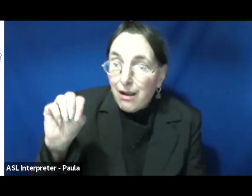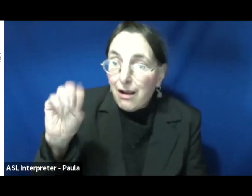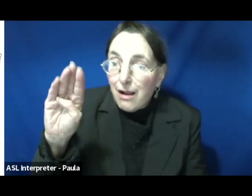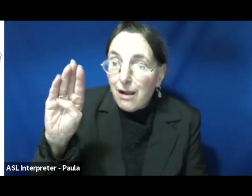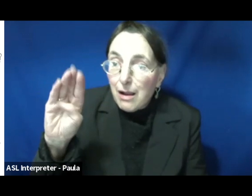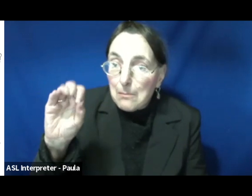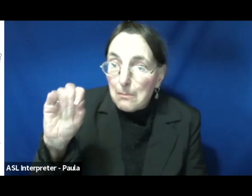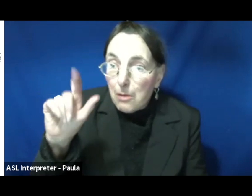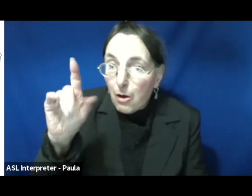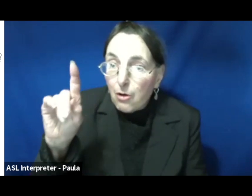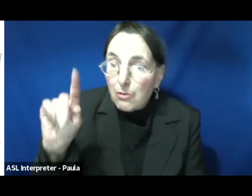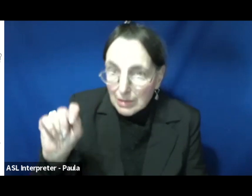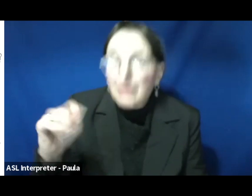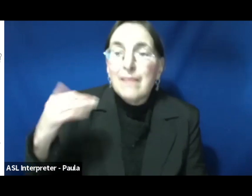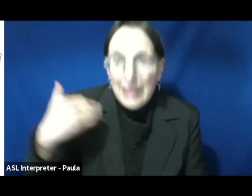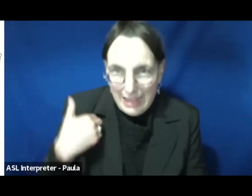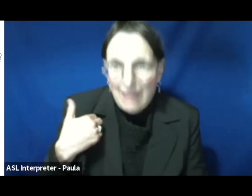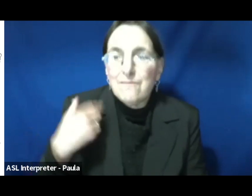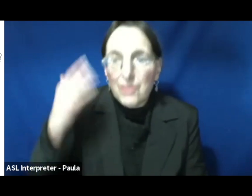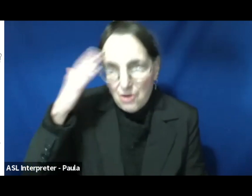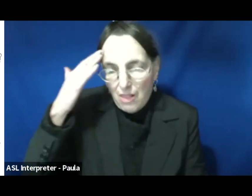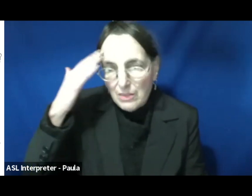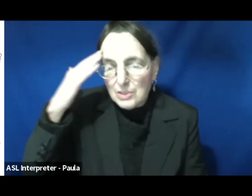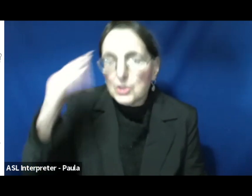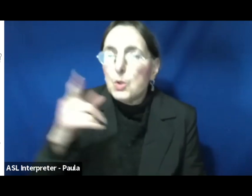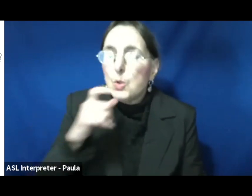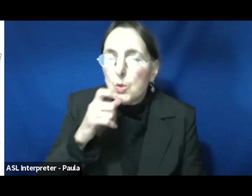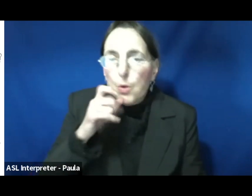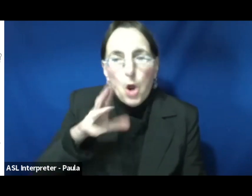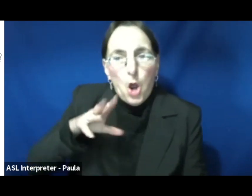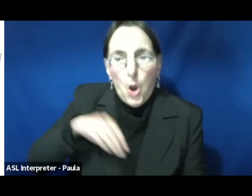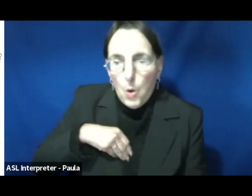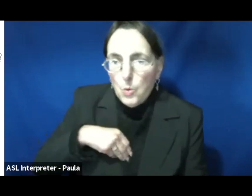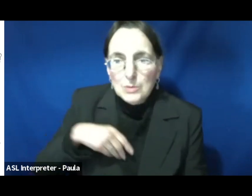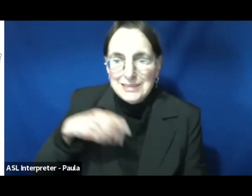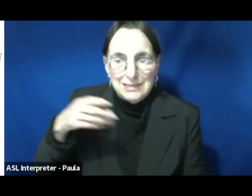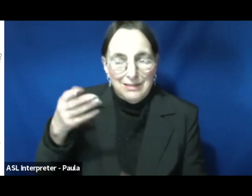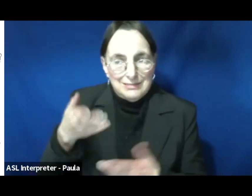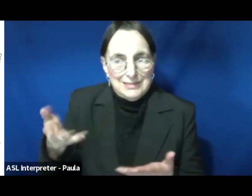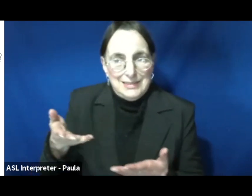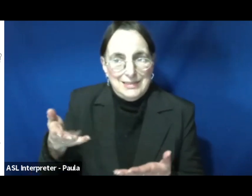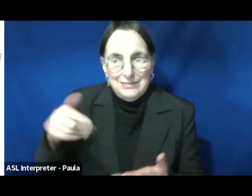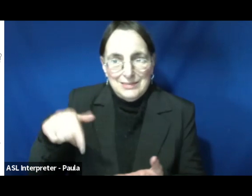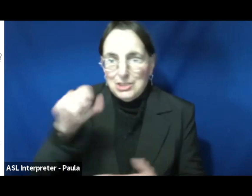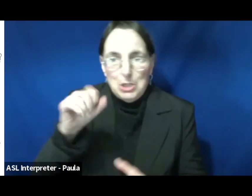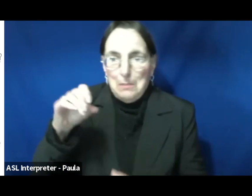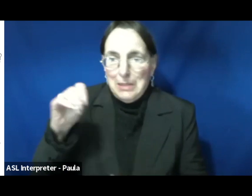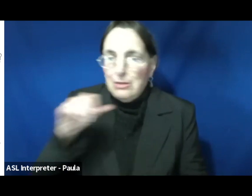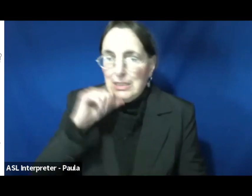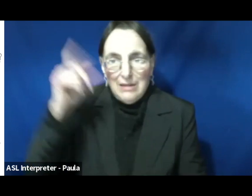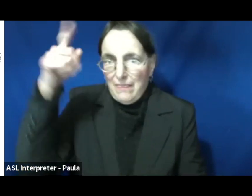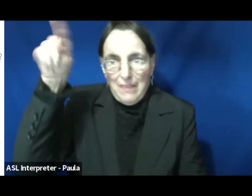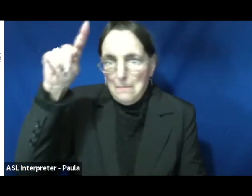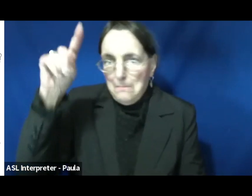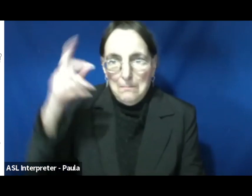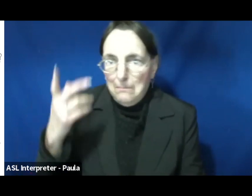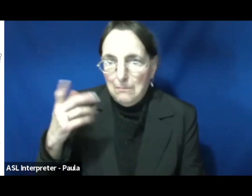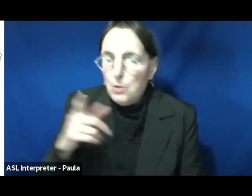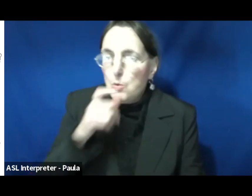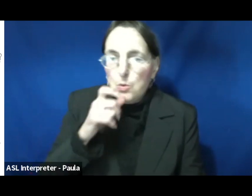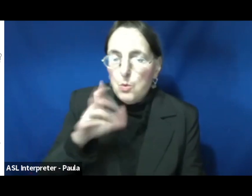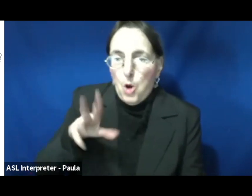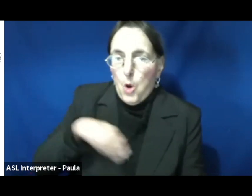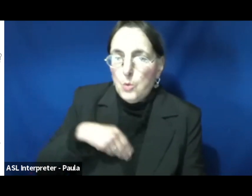the dispensaries in Sonoma County? And those people, right? Who own the dispensaries? We don't see any people who've